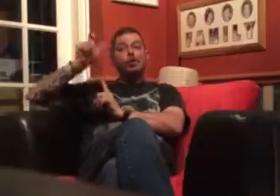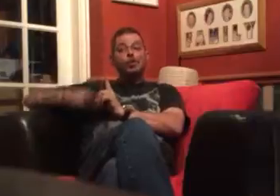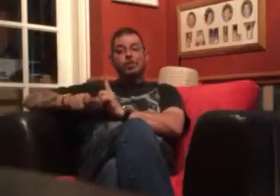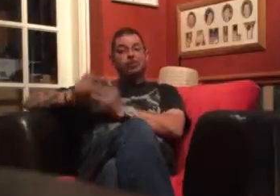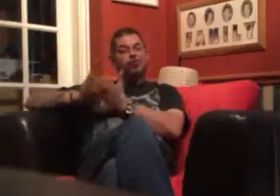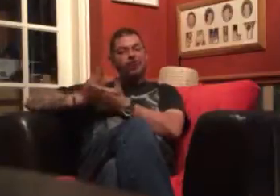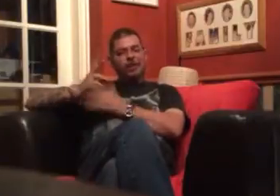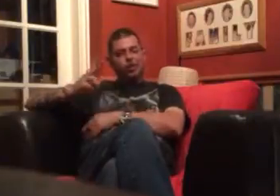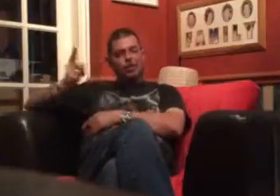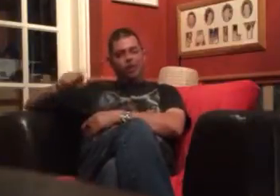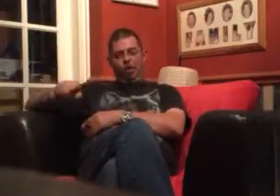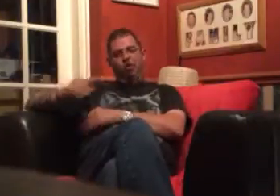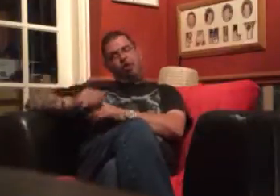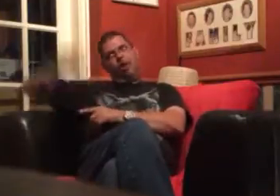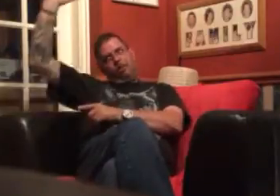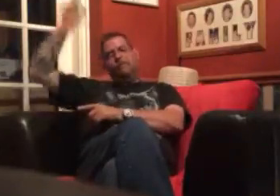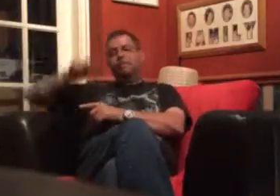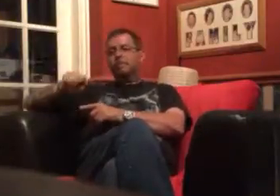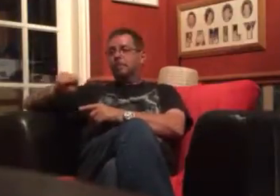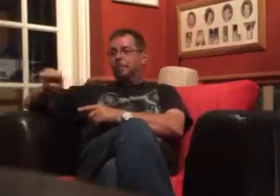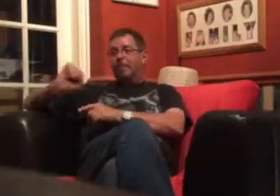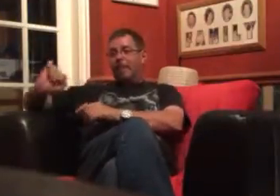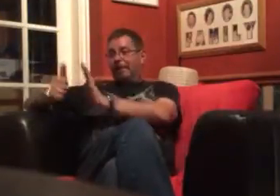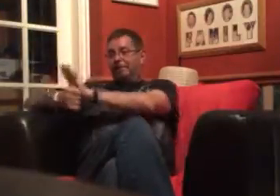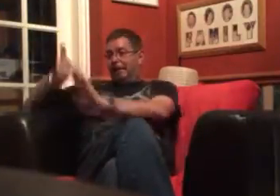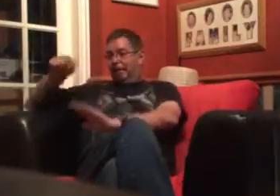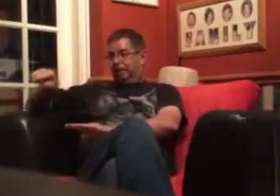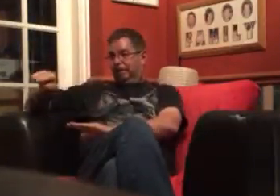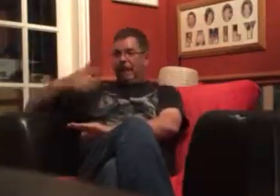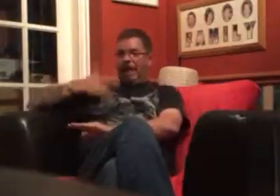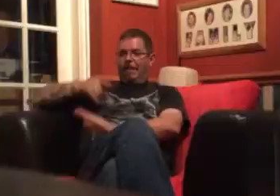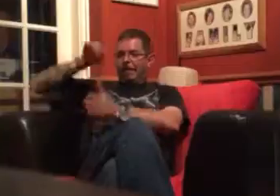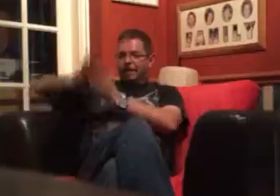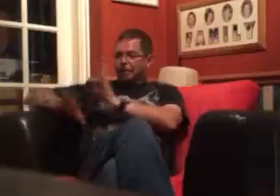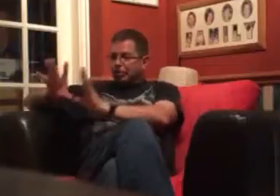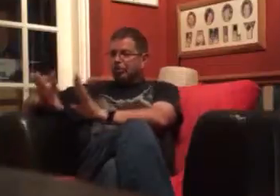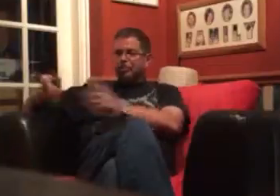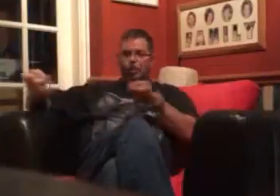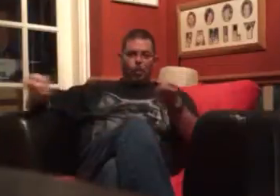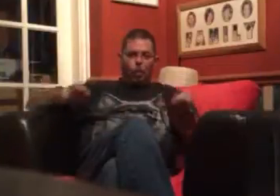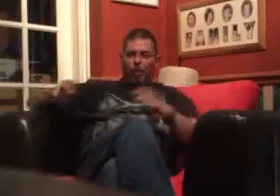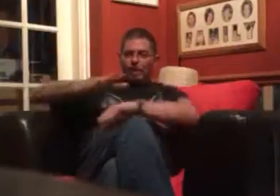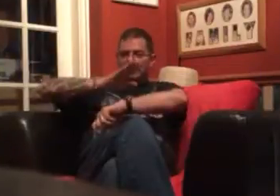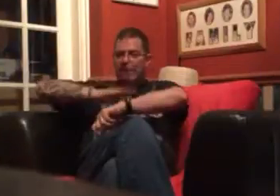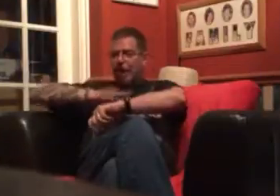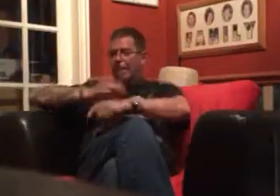got another half which, really are 21, but classed as a mature student and older, and they've got their life experience, their world